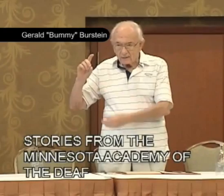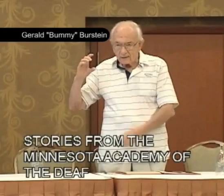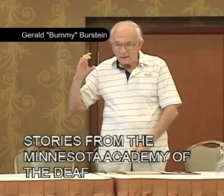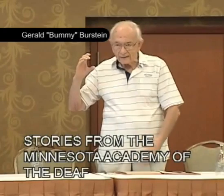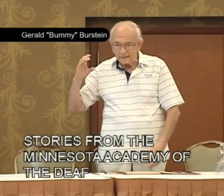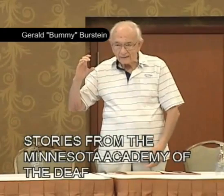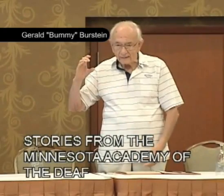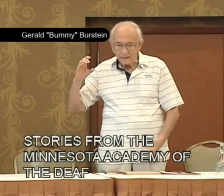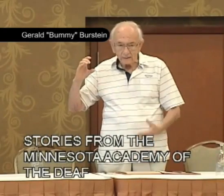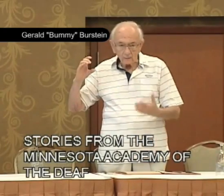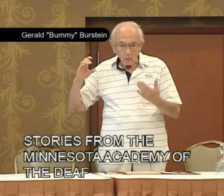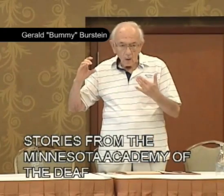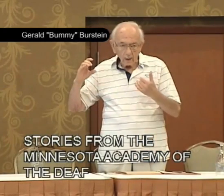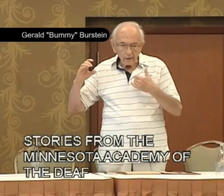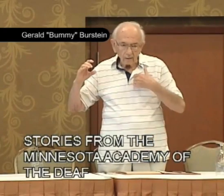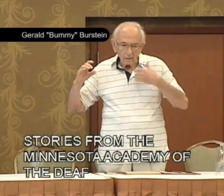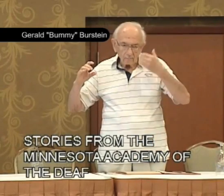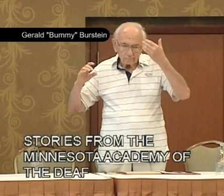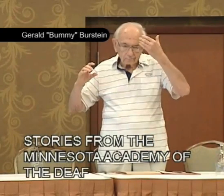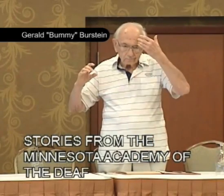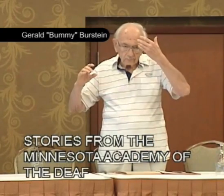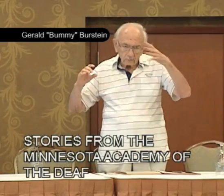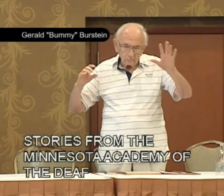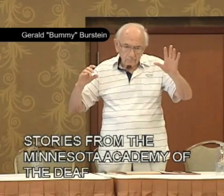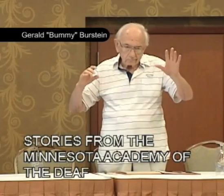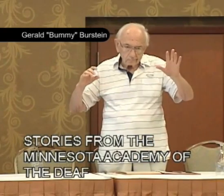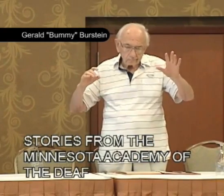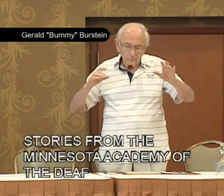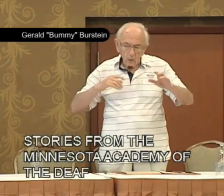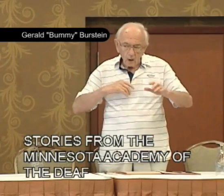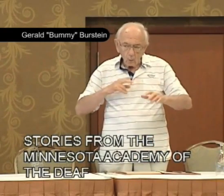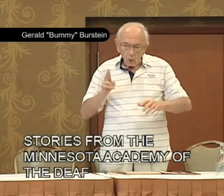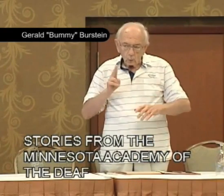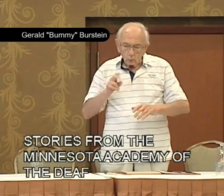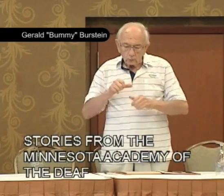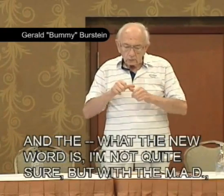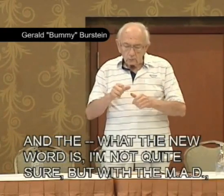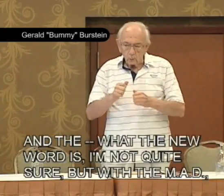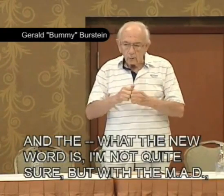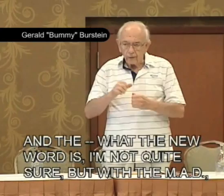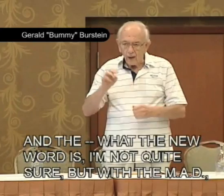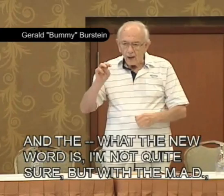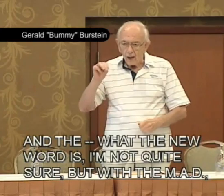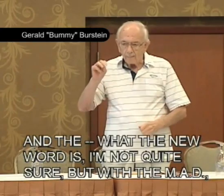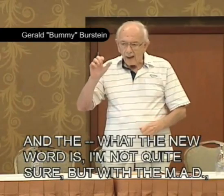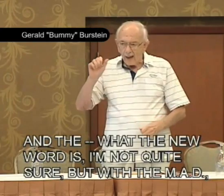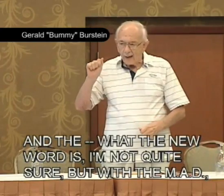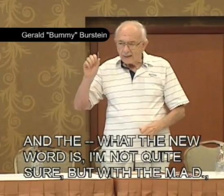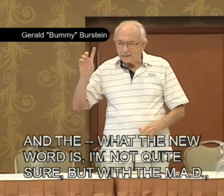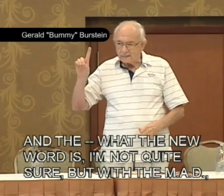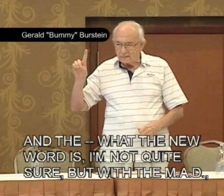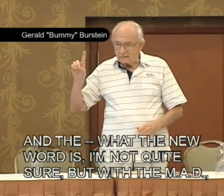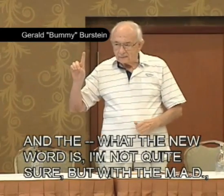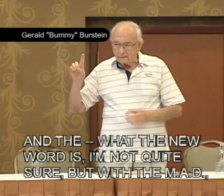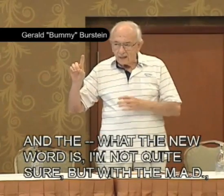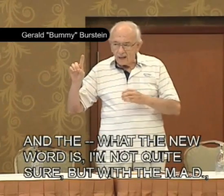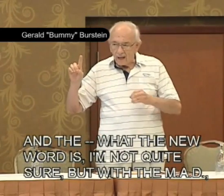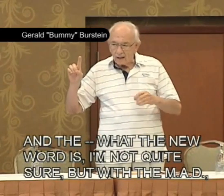and the what the new word is I'm not quite sure but with the M